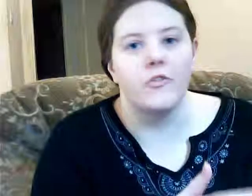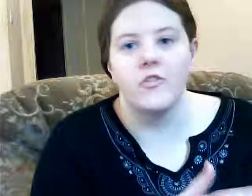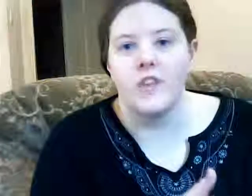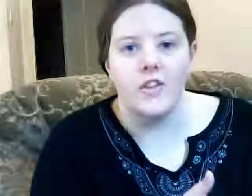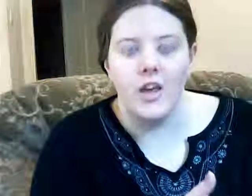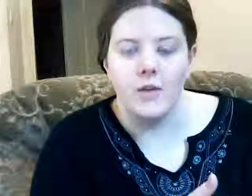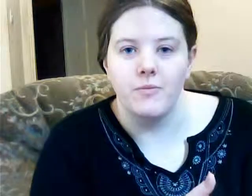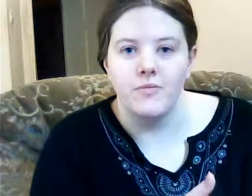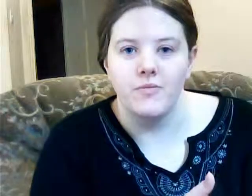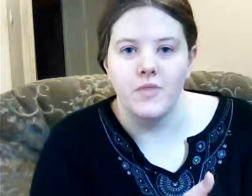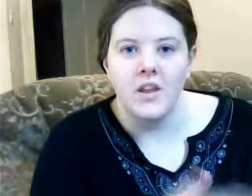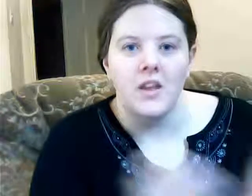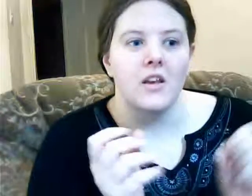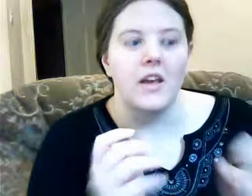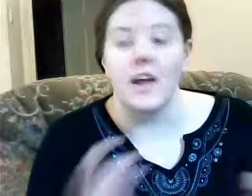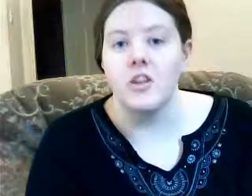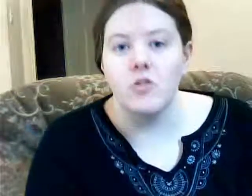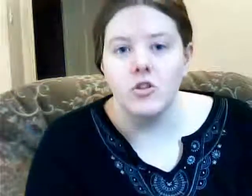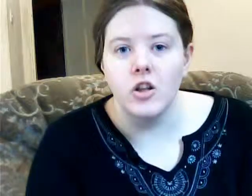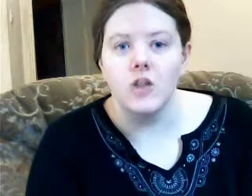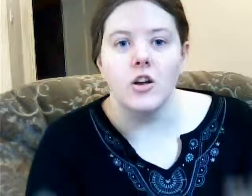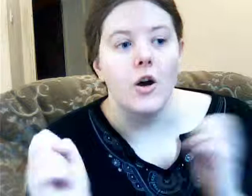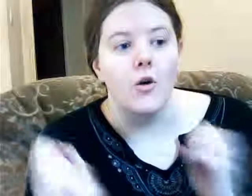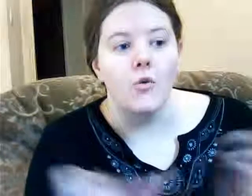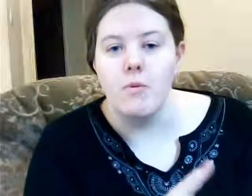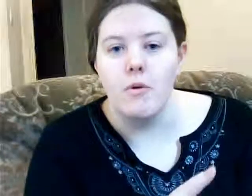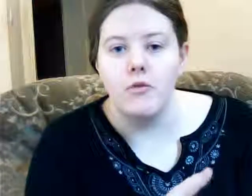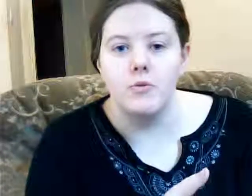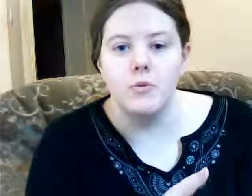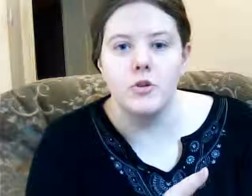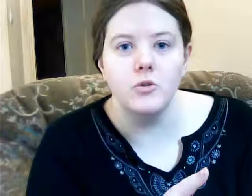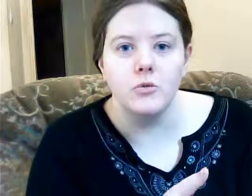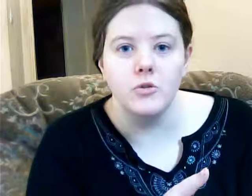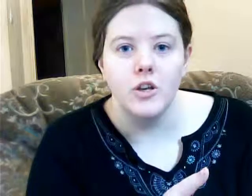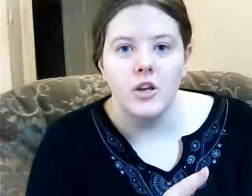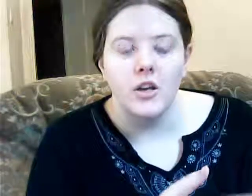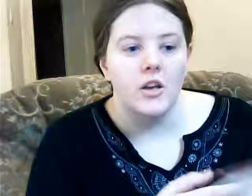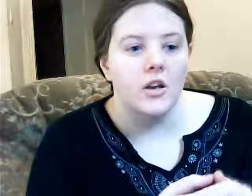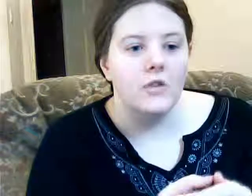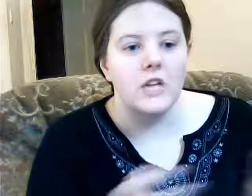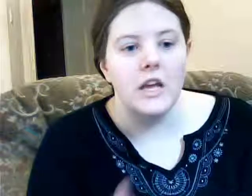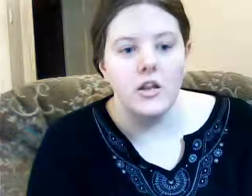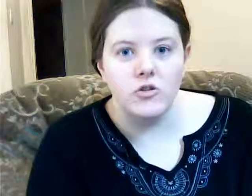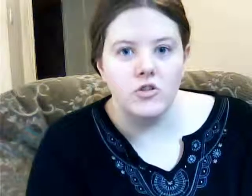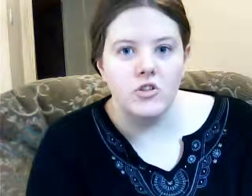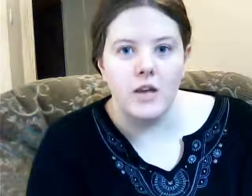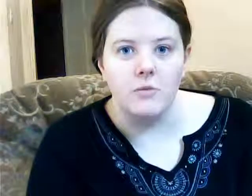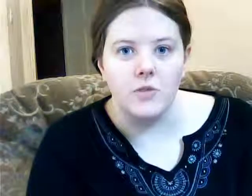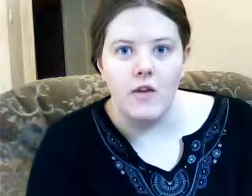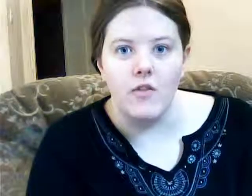another game candy crush saga rip off of bejewelled you know tetris games out there